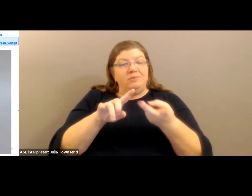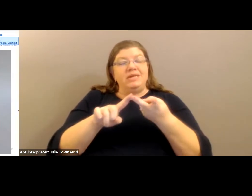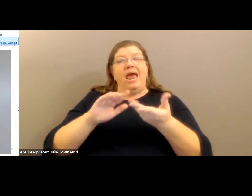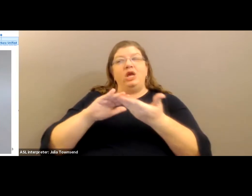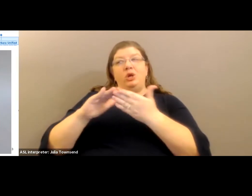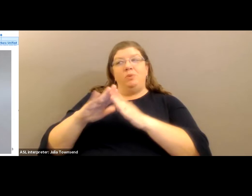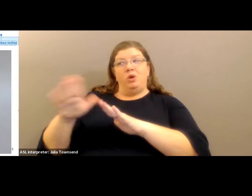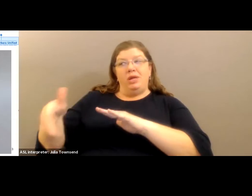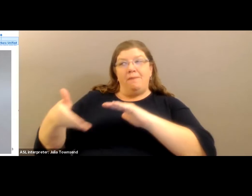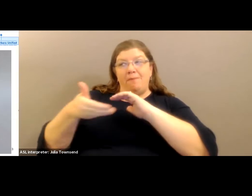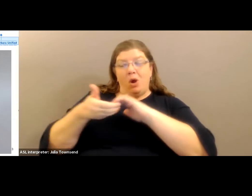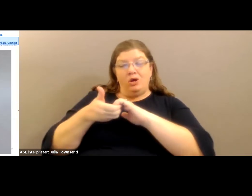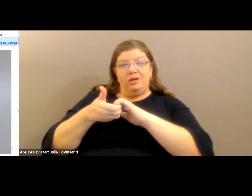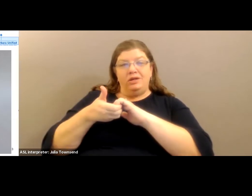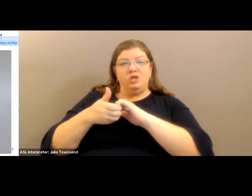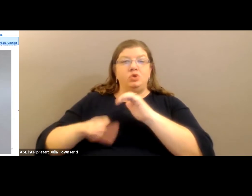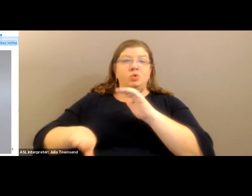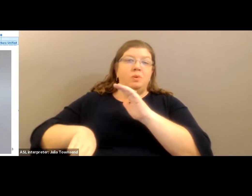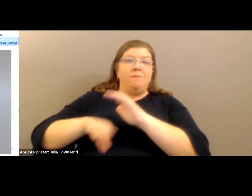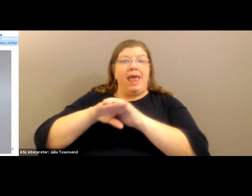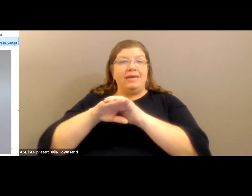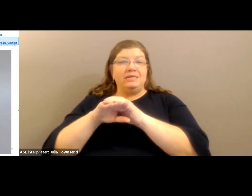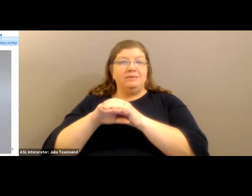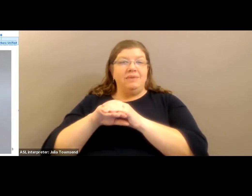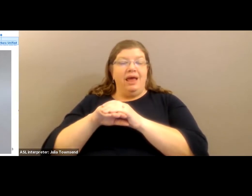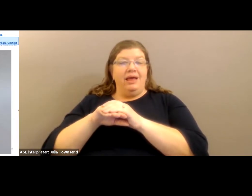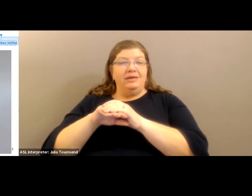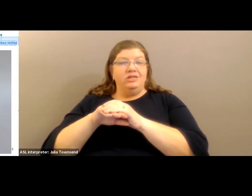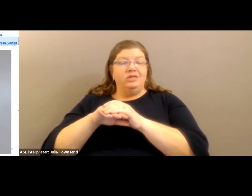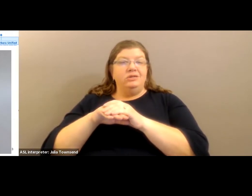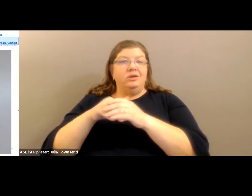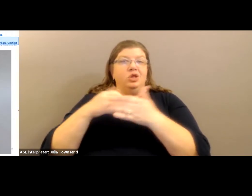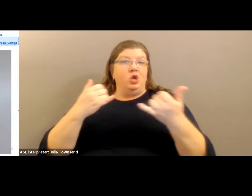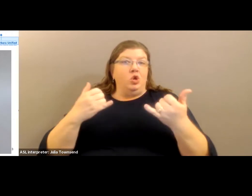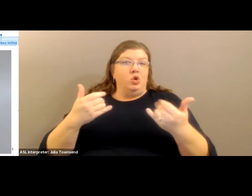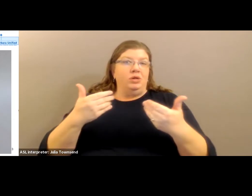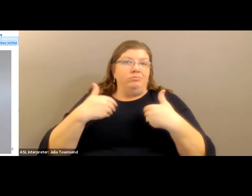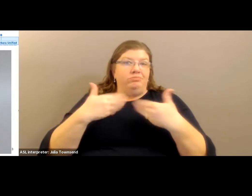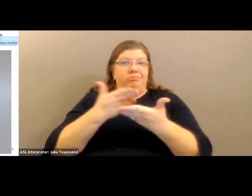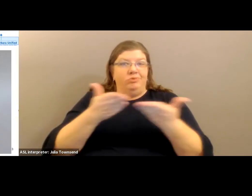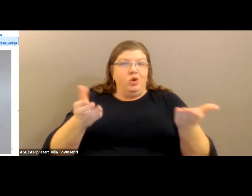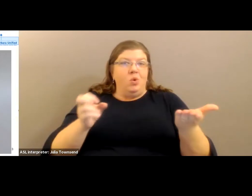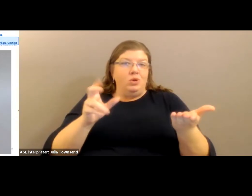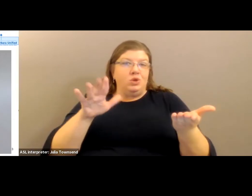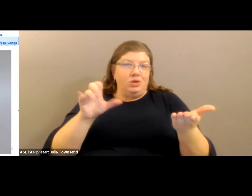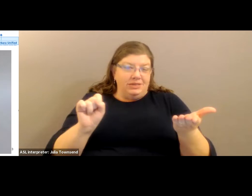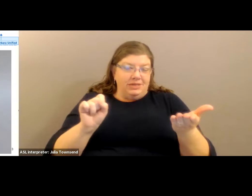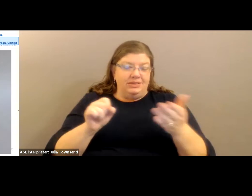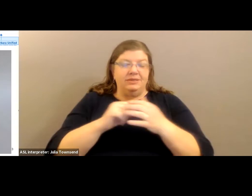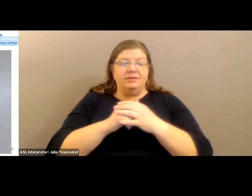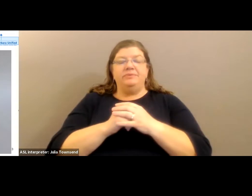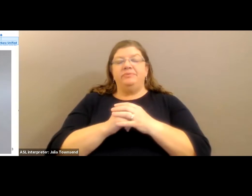partnerships to maximize existing resources. And during the